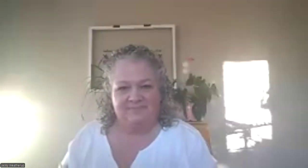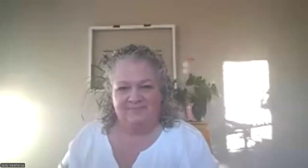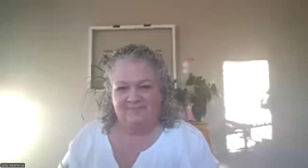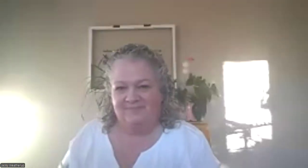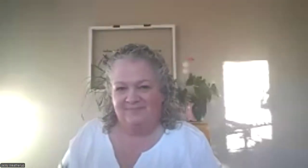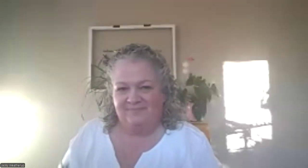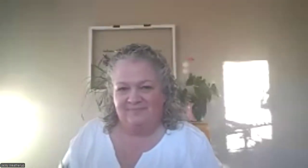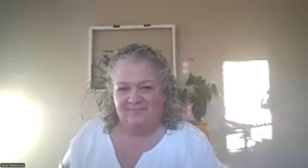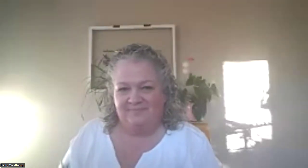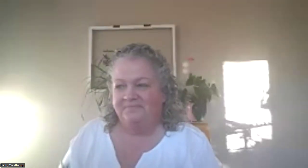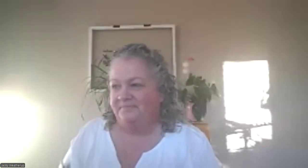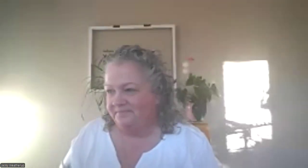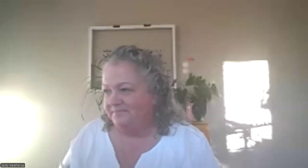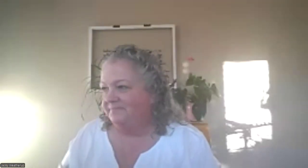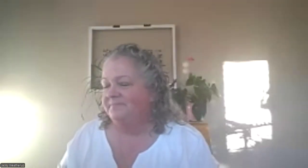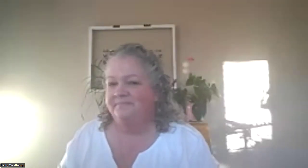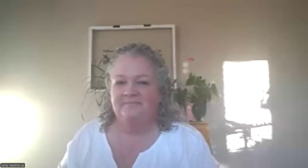Here, Colorado Springs.